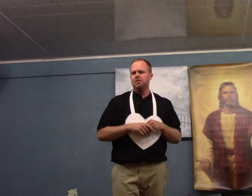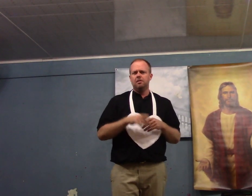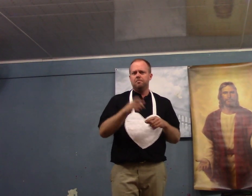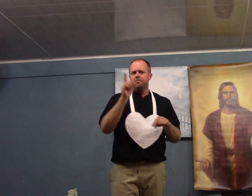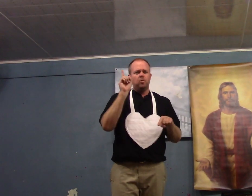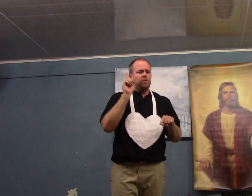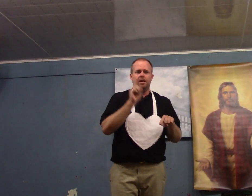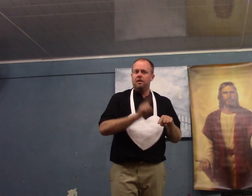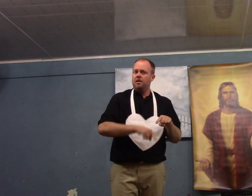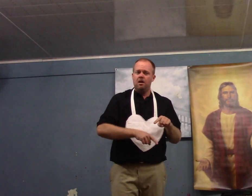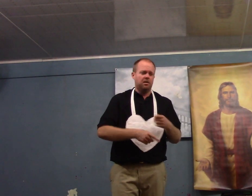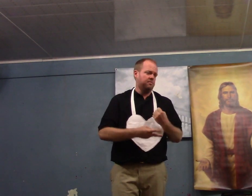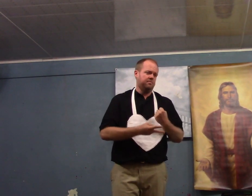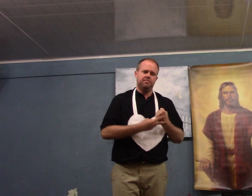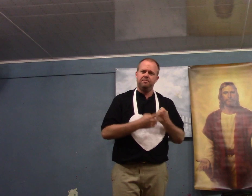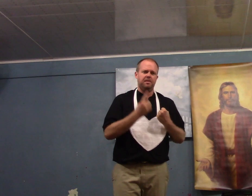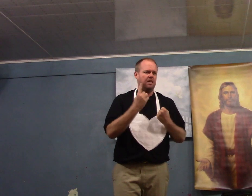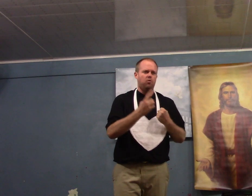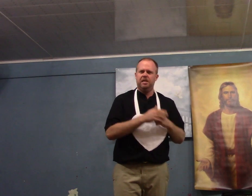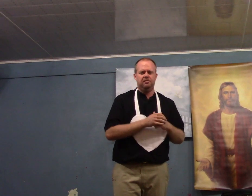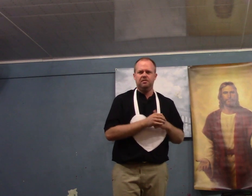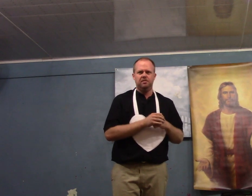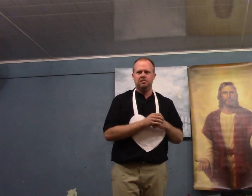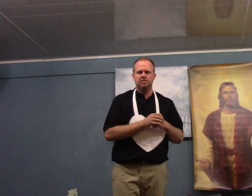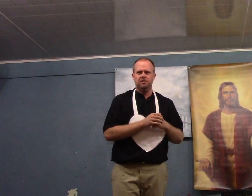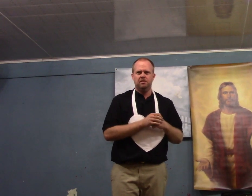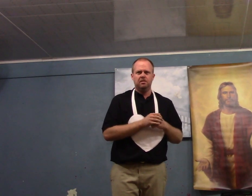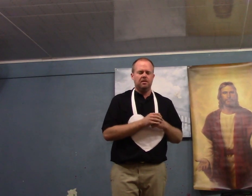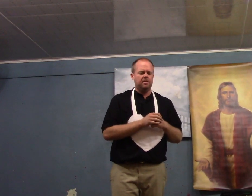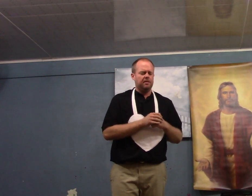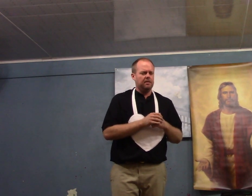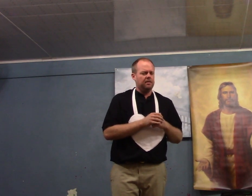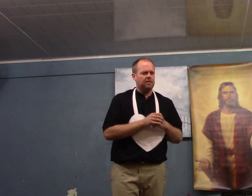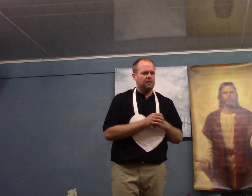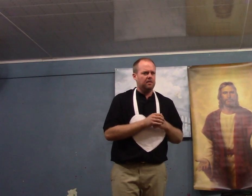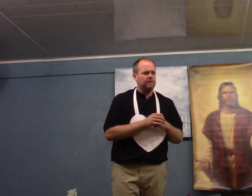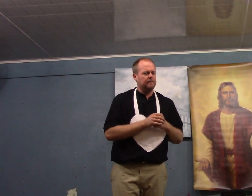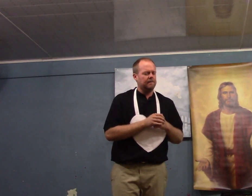be born again. You cannot save one sin in your heart.